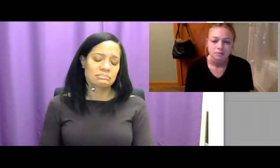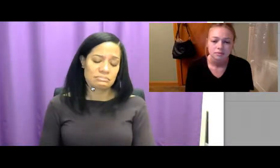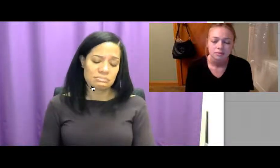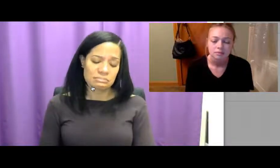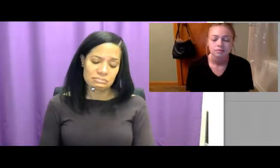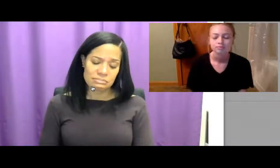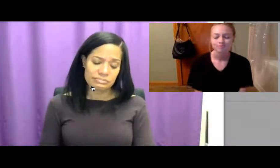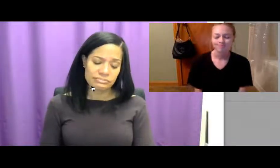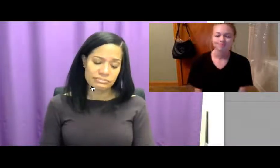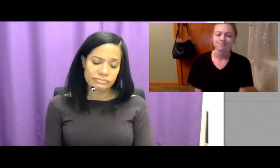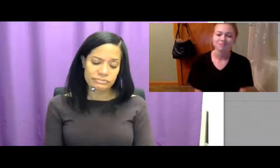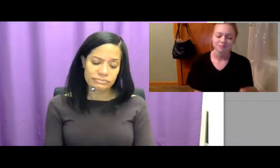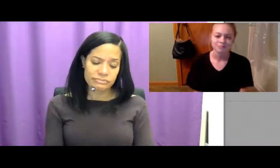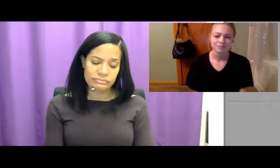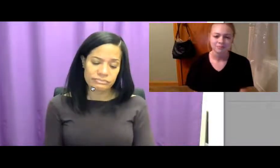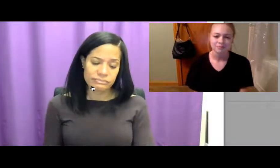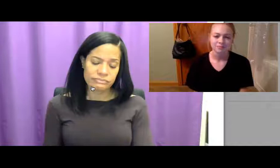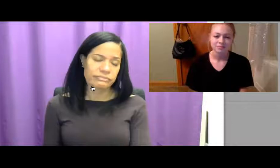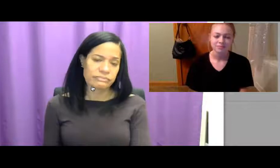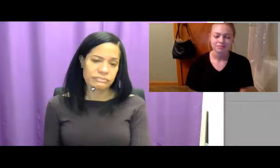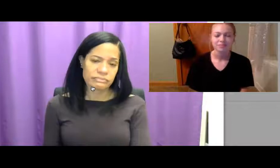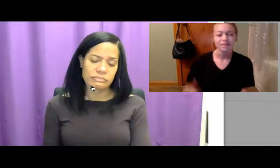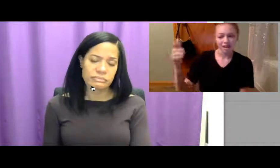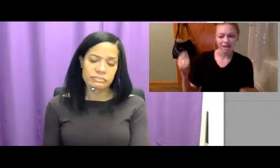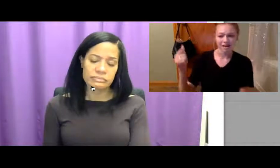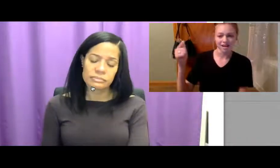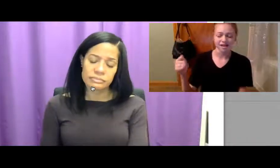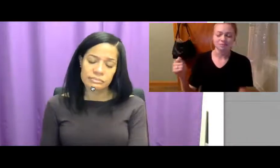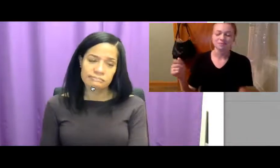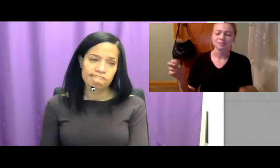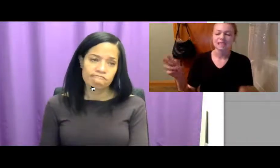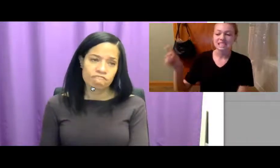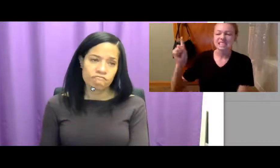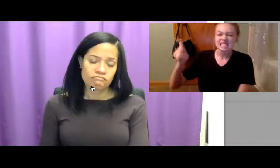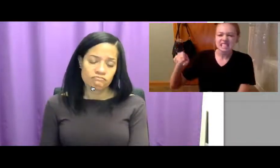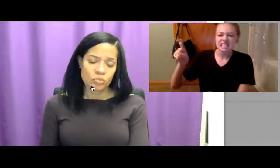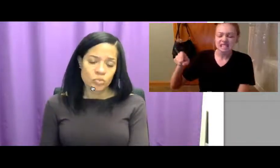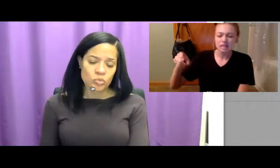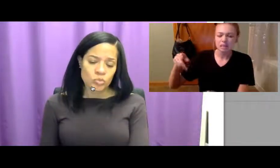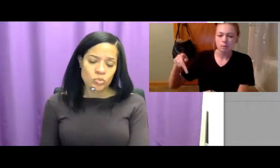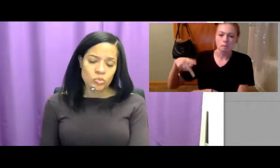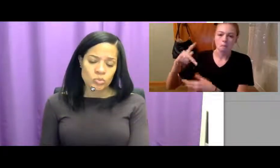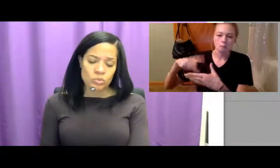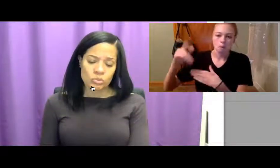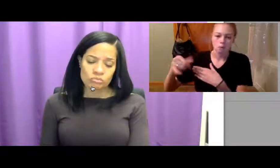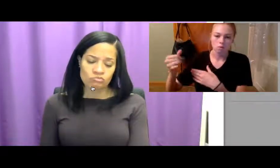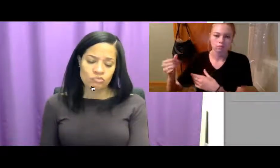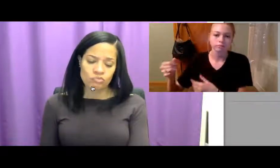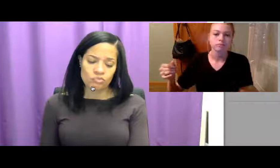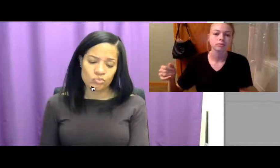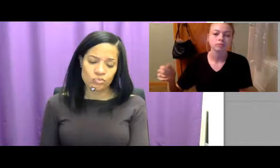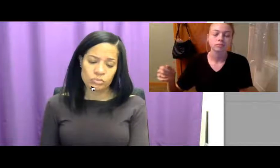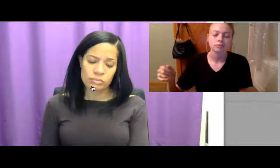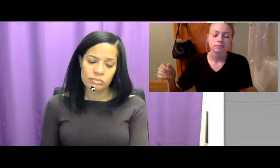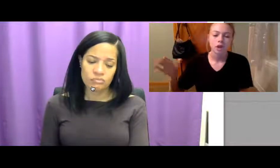Mrs. Walker, SSI is a means-based program. It's like welfare. Your income and